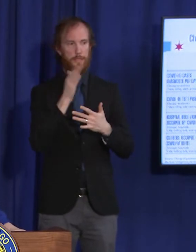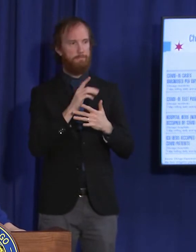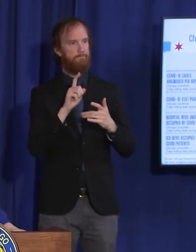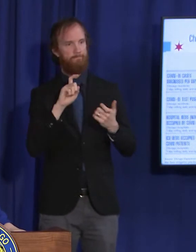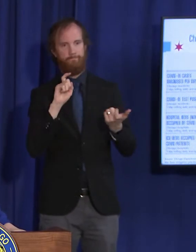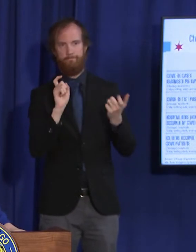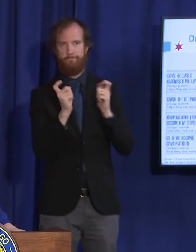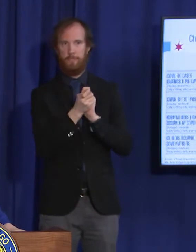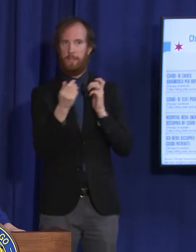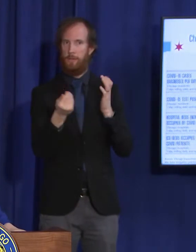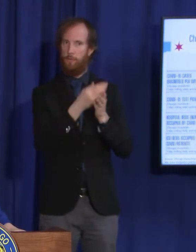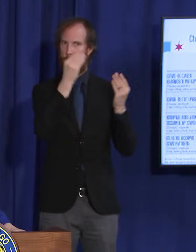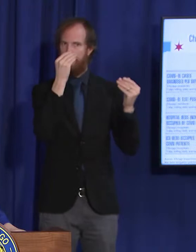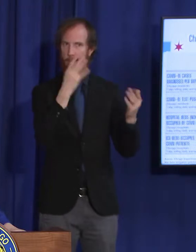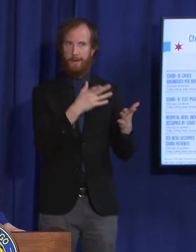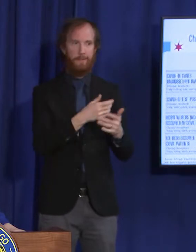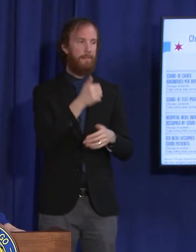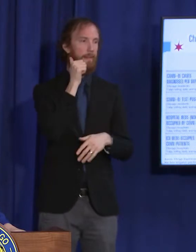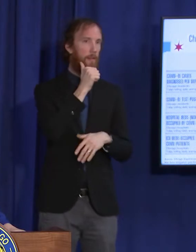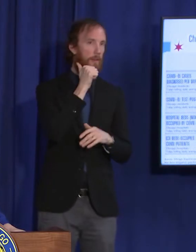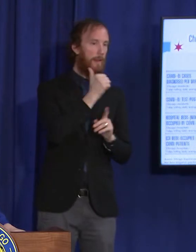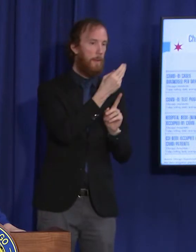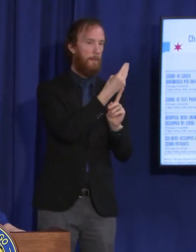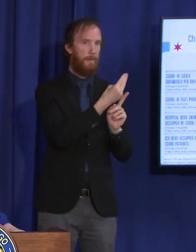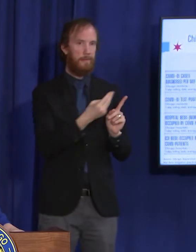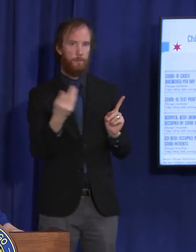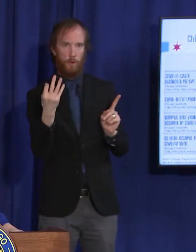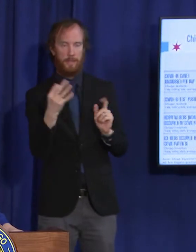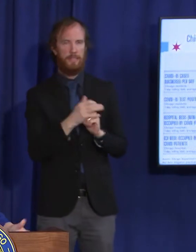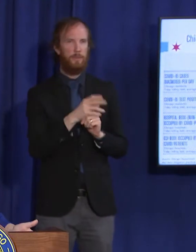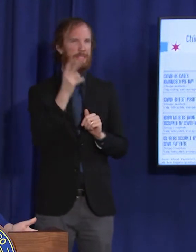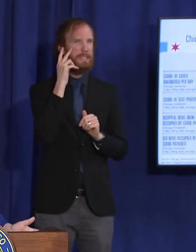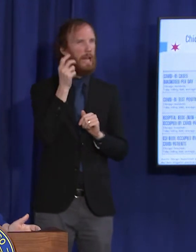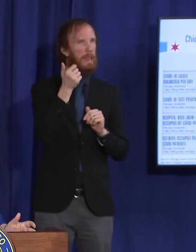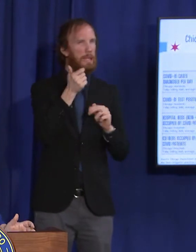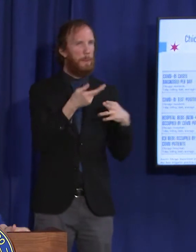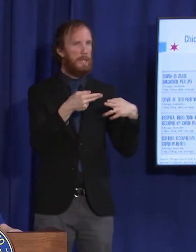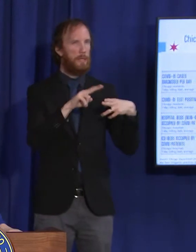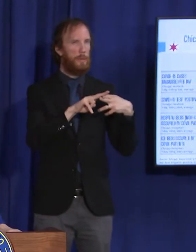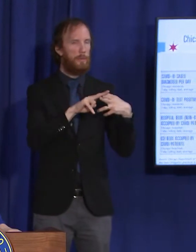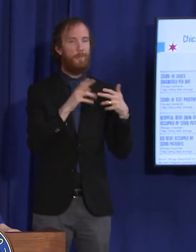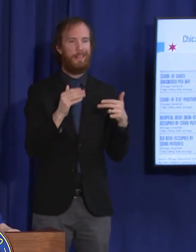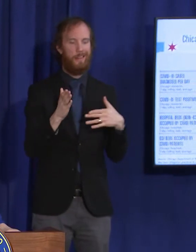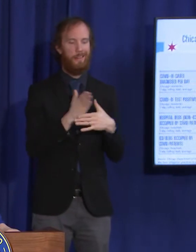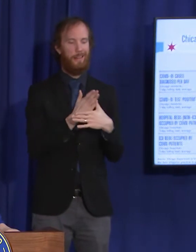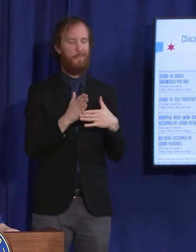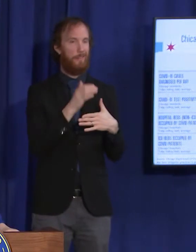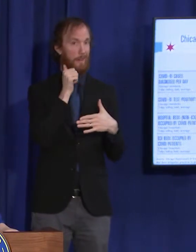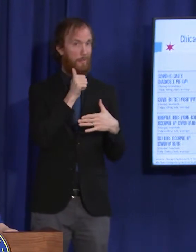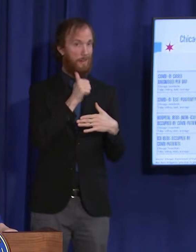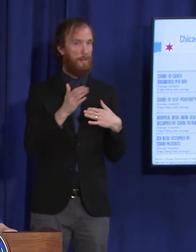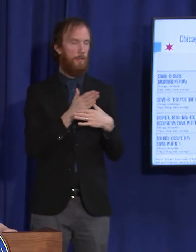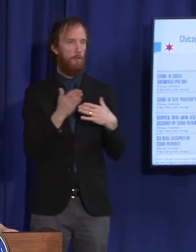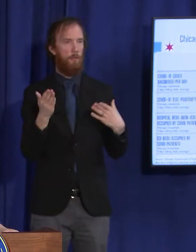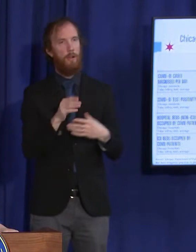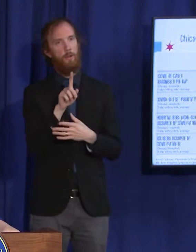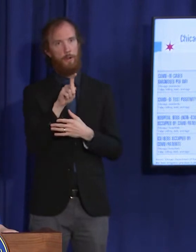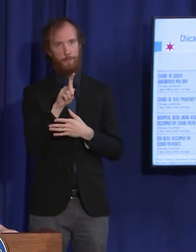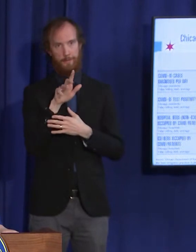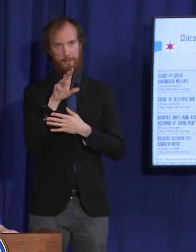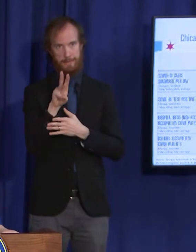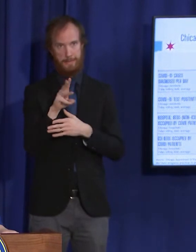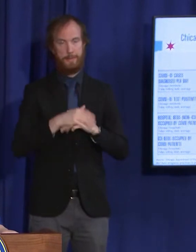Friday. We've seen a little bit of an uptake in cases. We're averaging just 156 per day across the whole